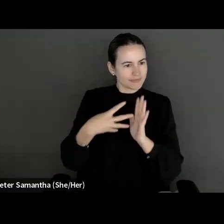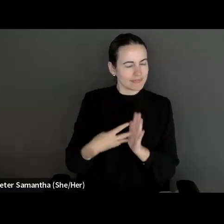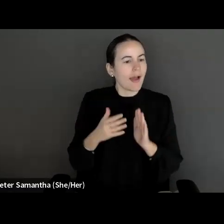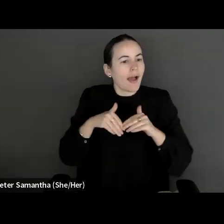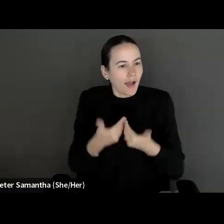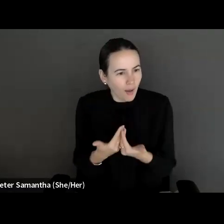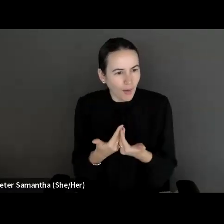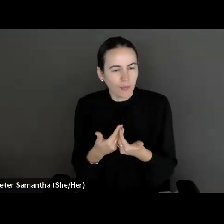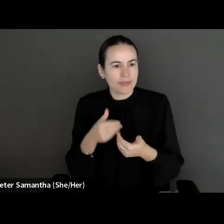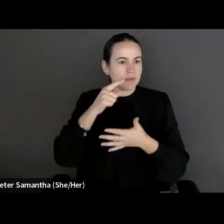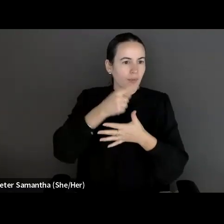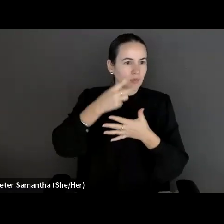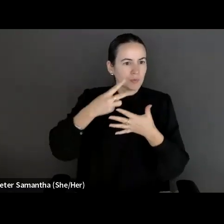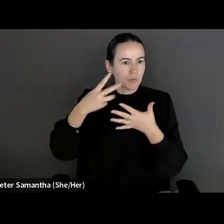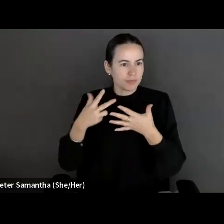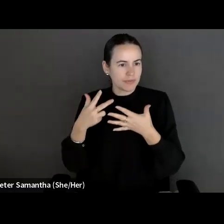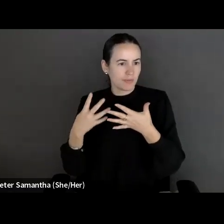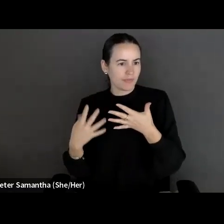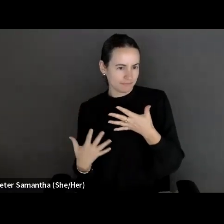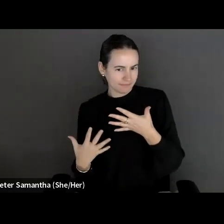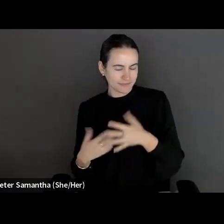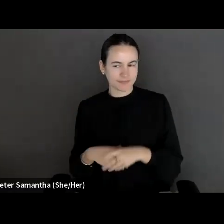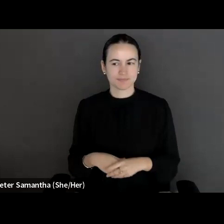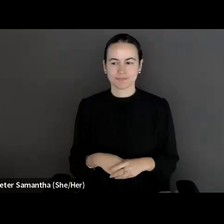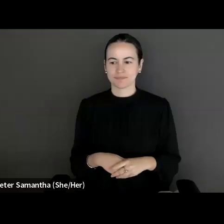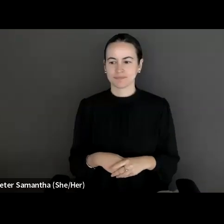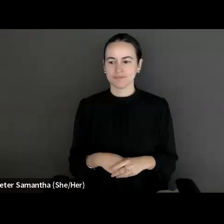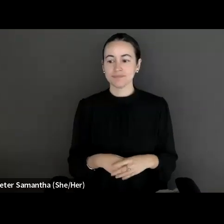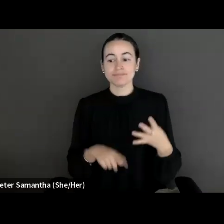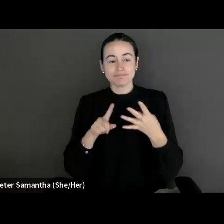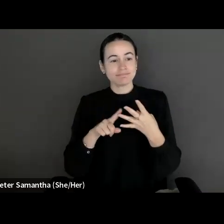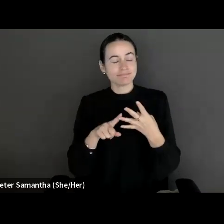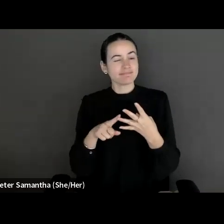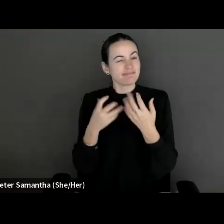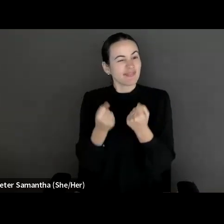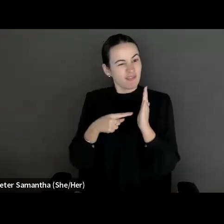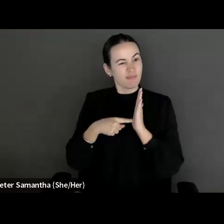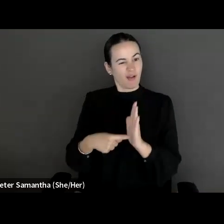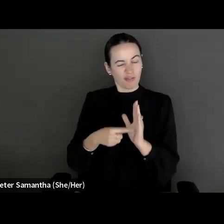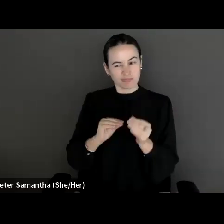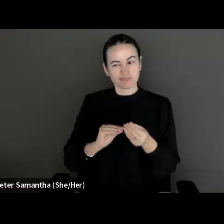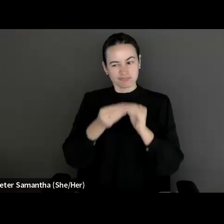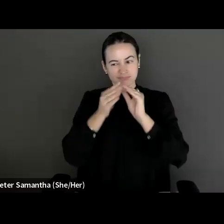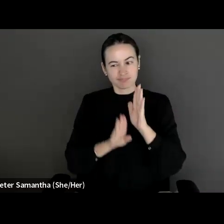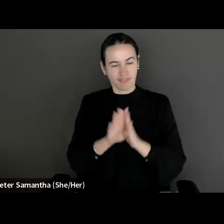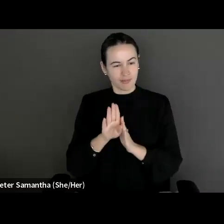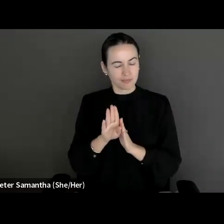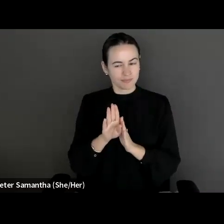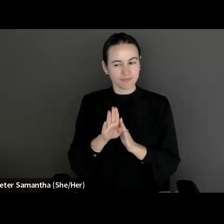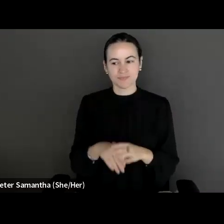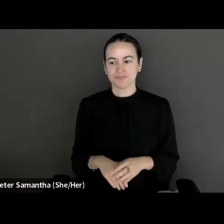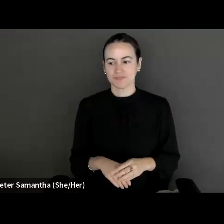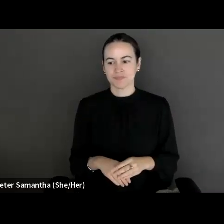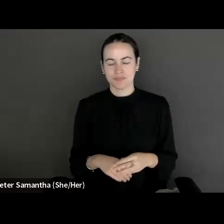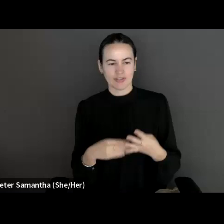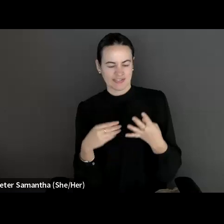we developed a model of various sources of scale construct. And then later on in the talk at the end,